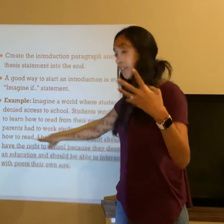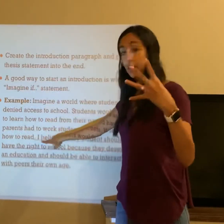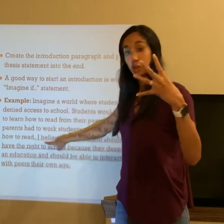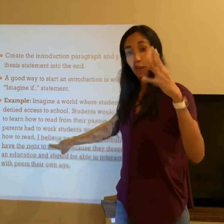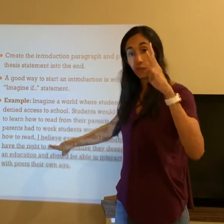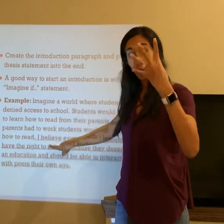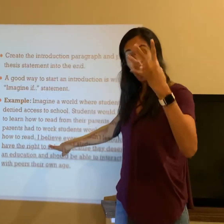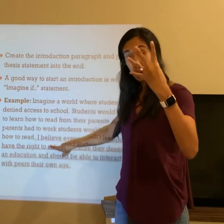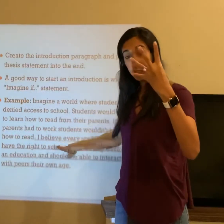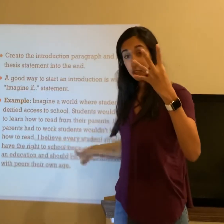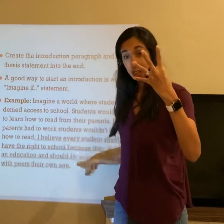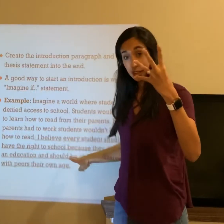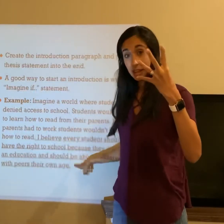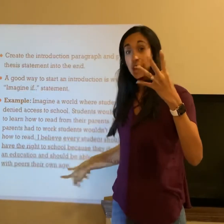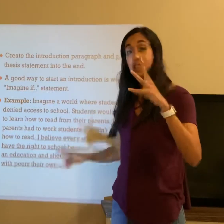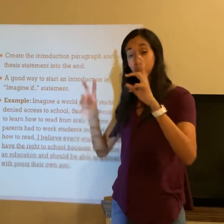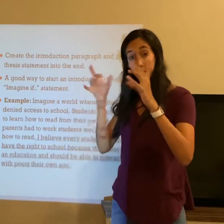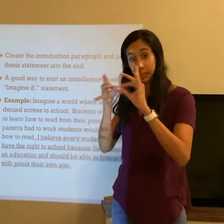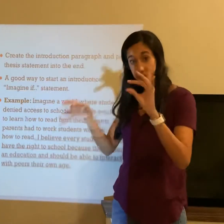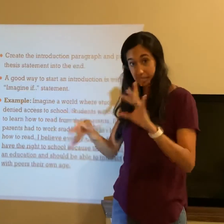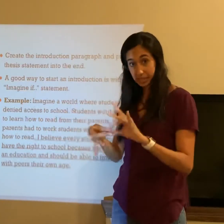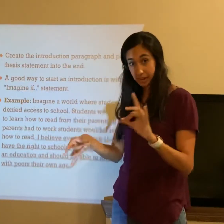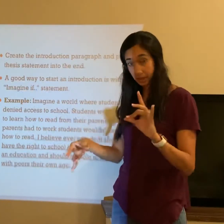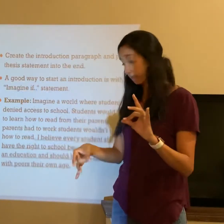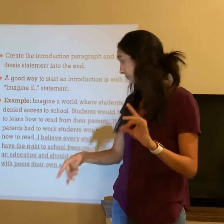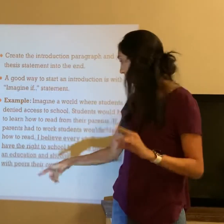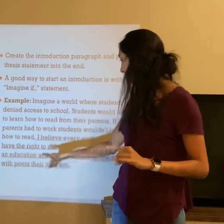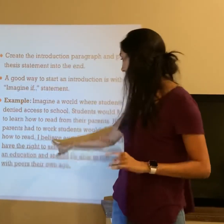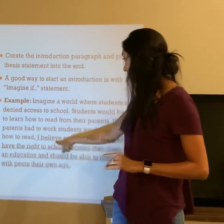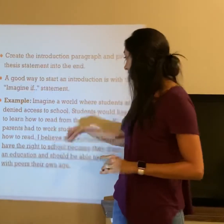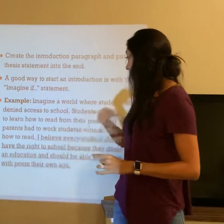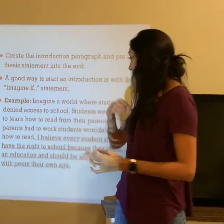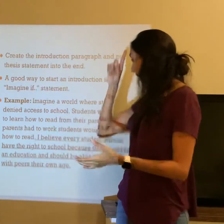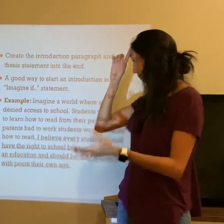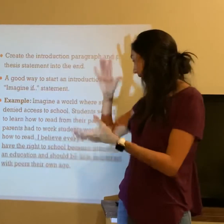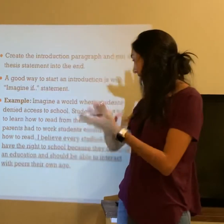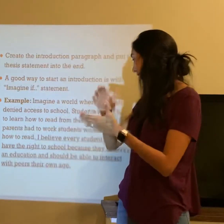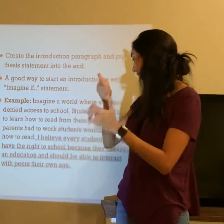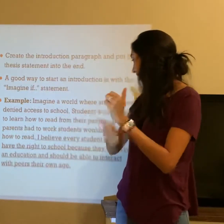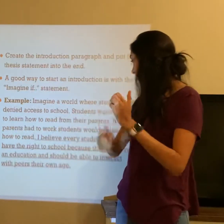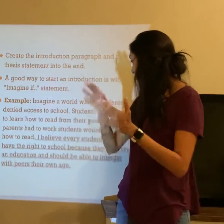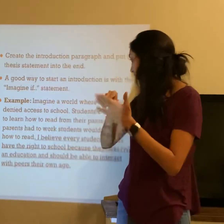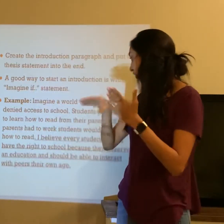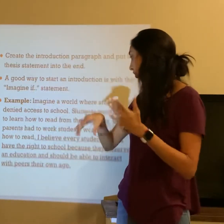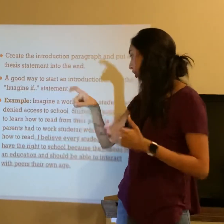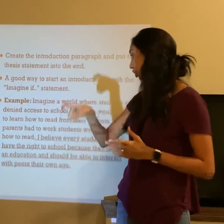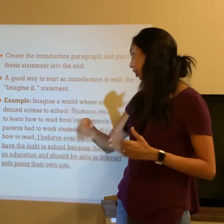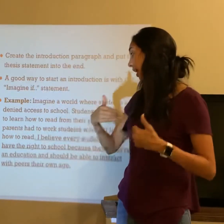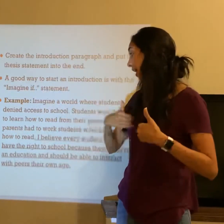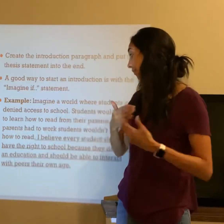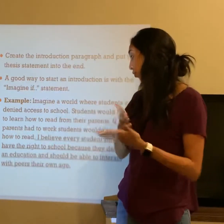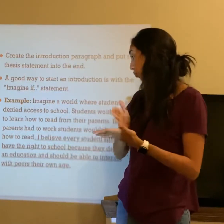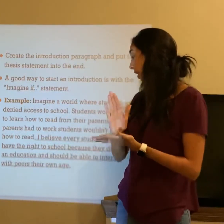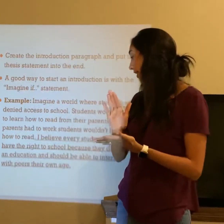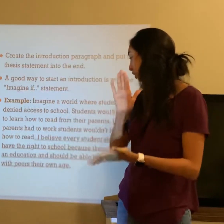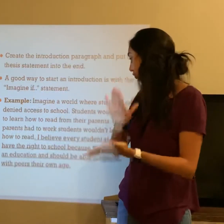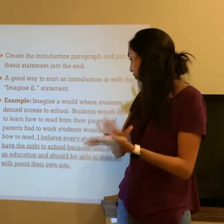And then your fourth is your thesis statement, okay? I believe every student should have a right to